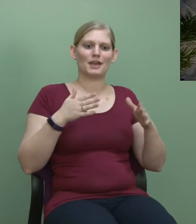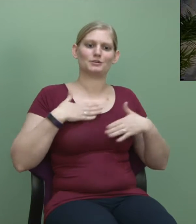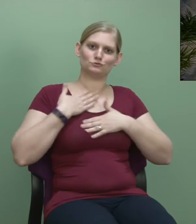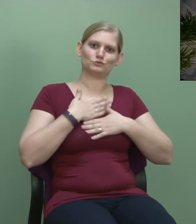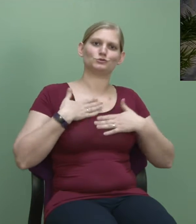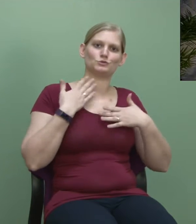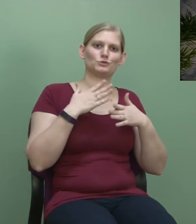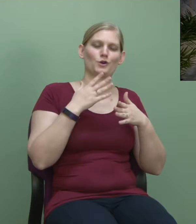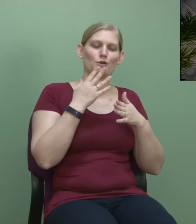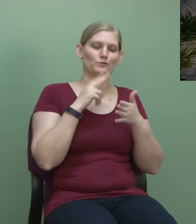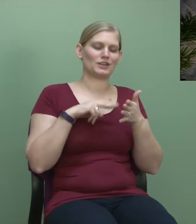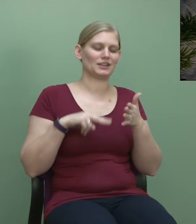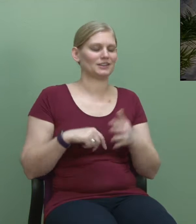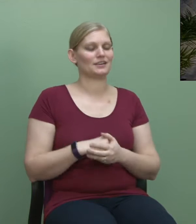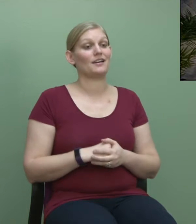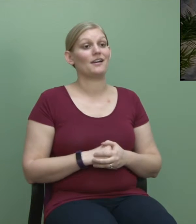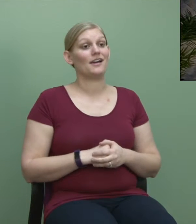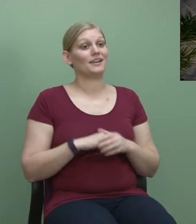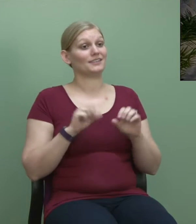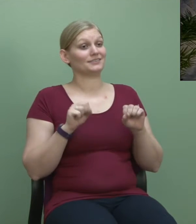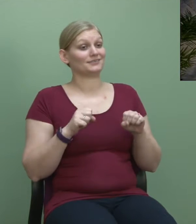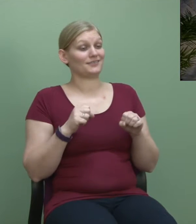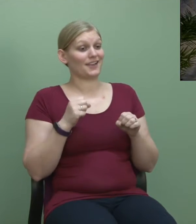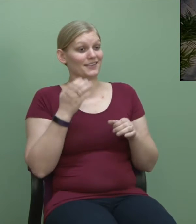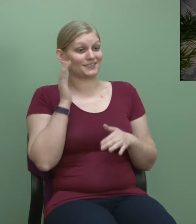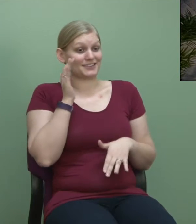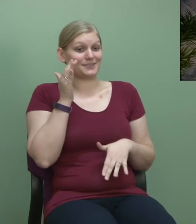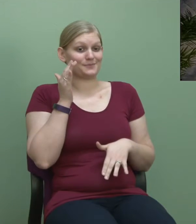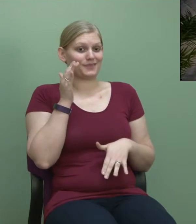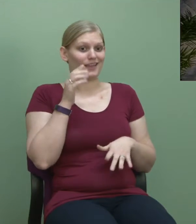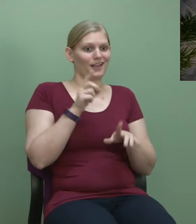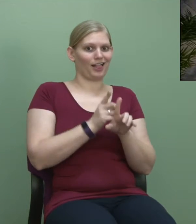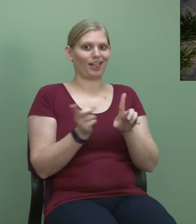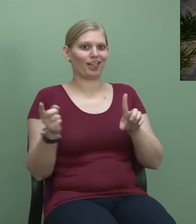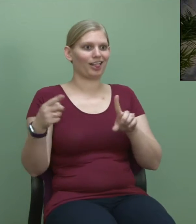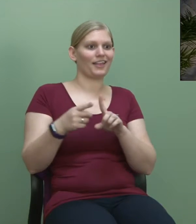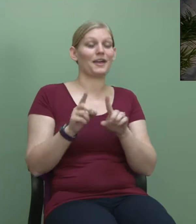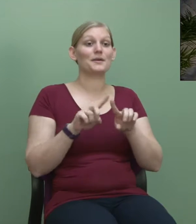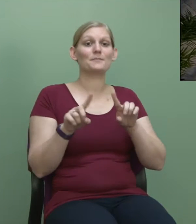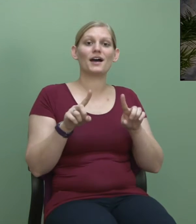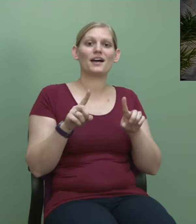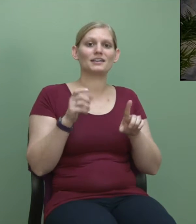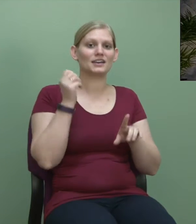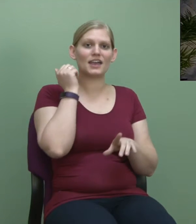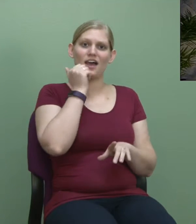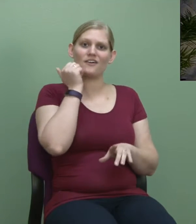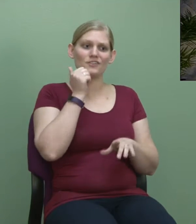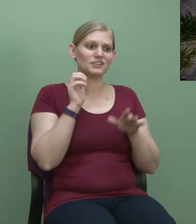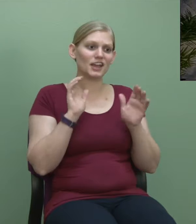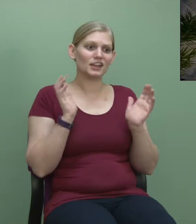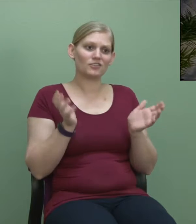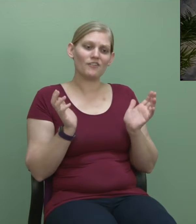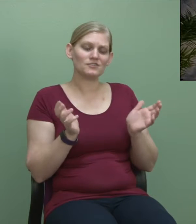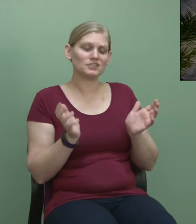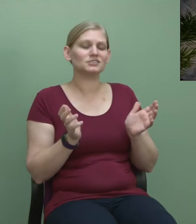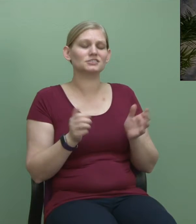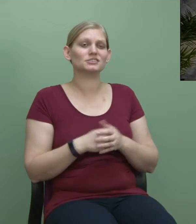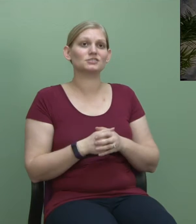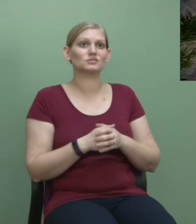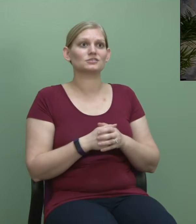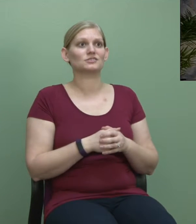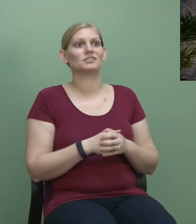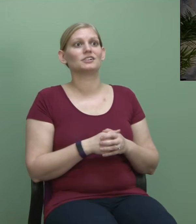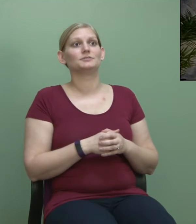may seem like an indirect route, but just through our regular conversations each day with the child and